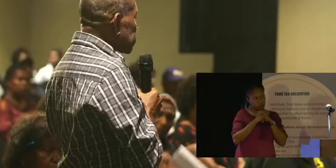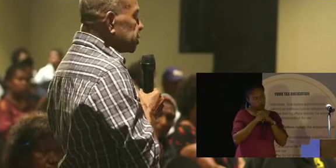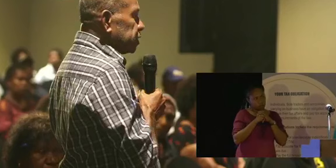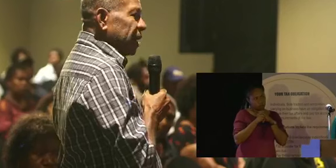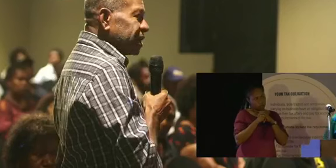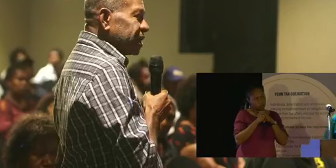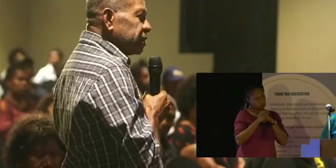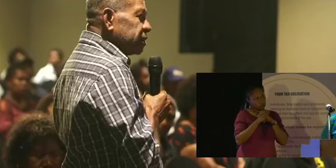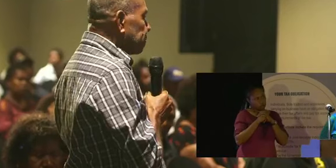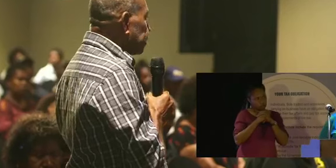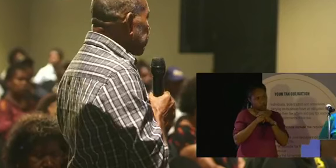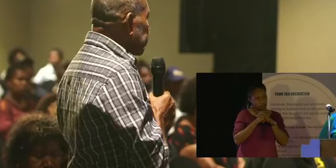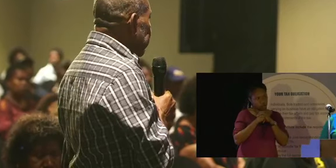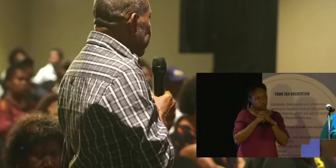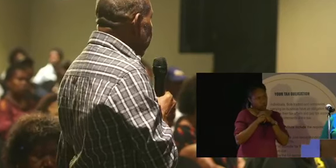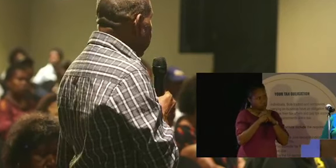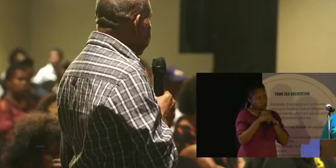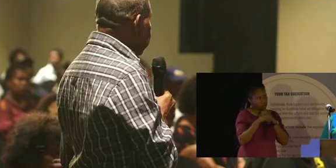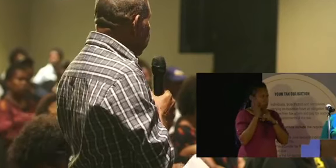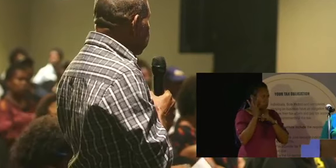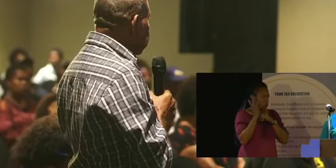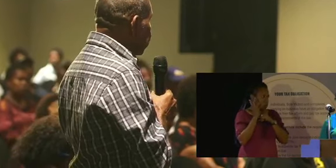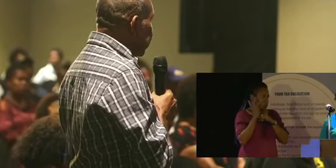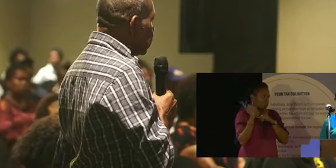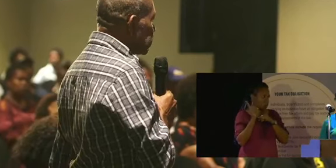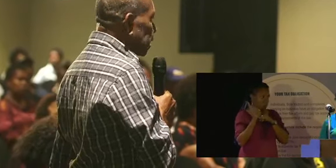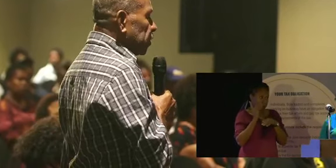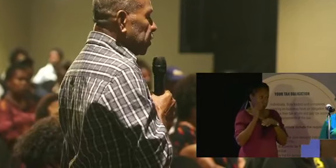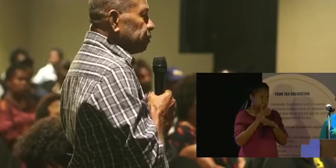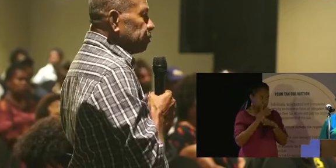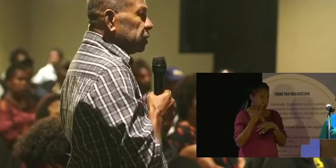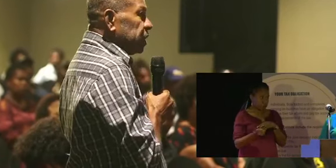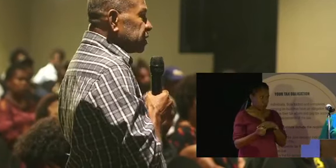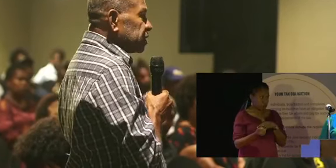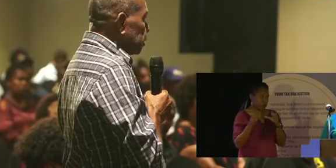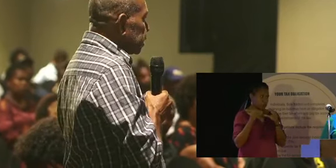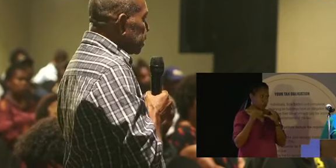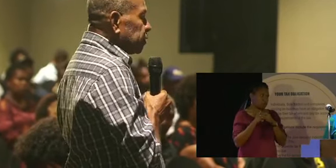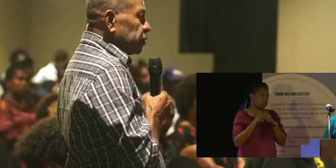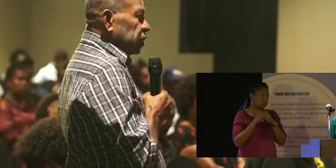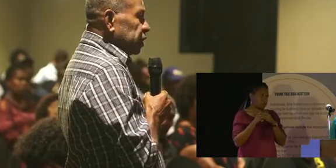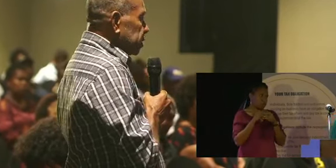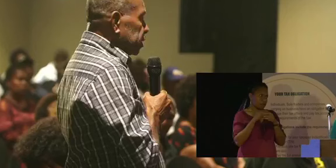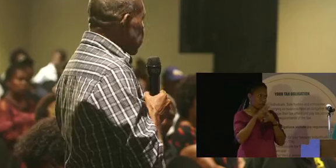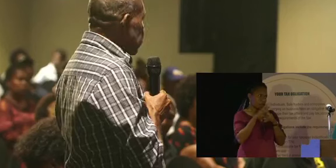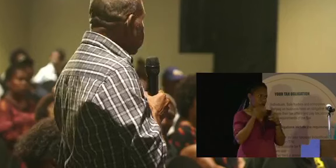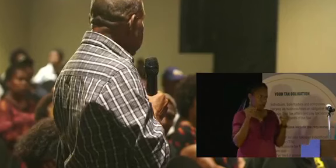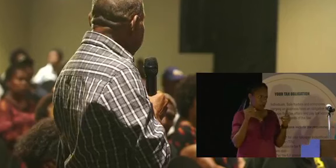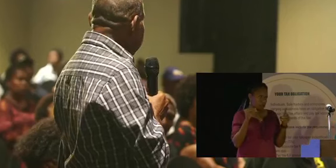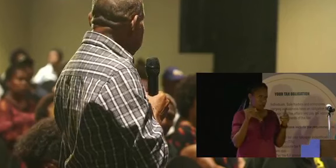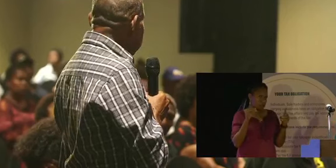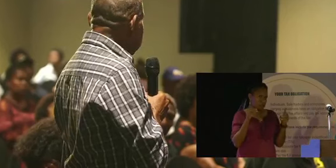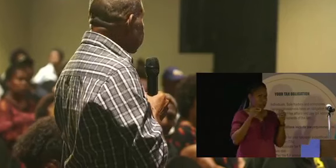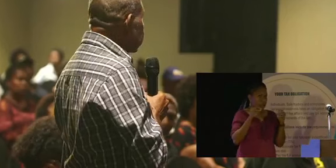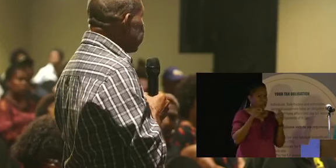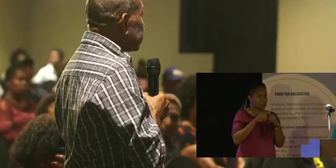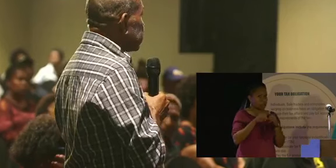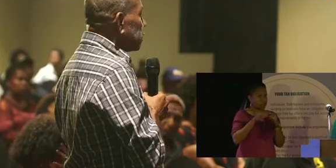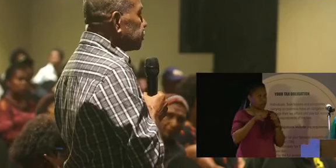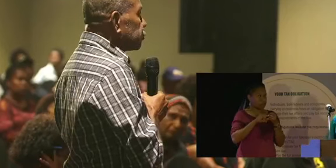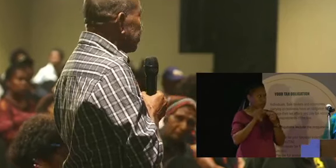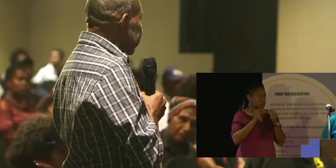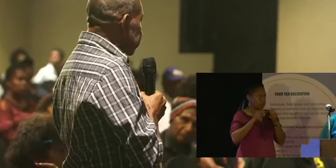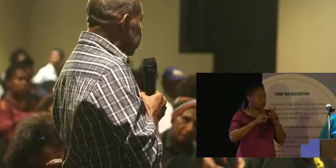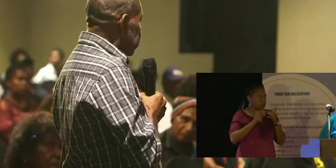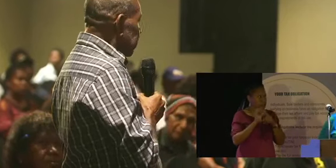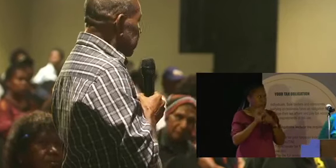the forex in the market. And our remittance sometimes, like for example in BSP and all that, it can take you 3 months, 60 days, or even